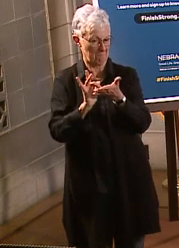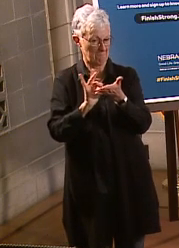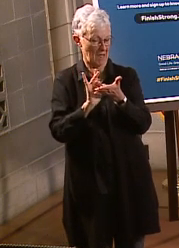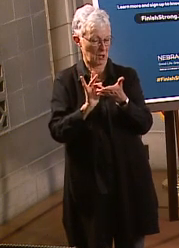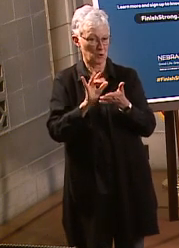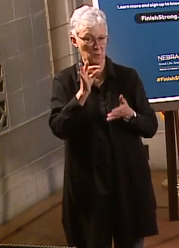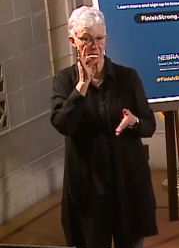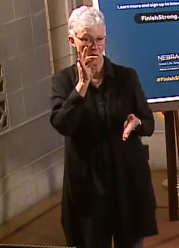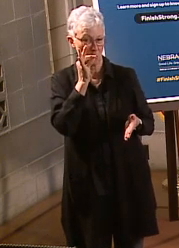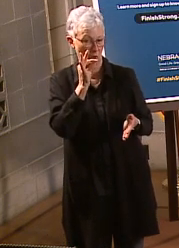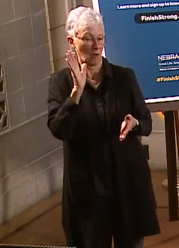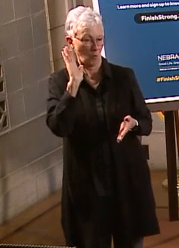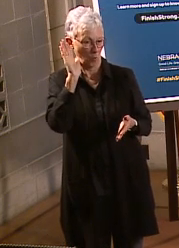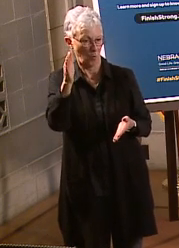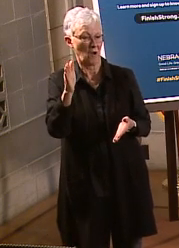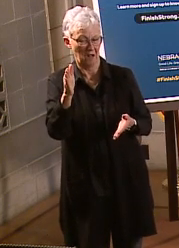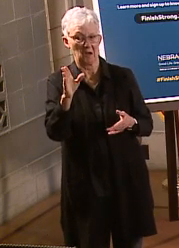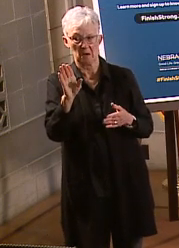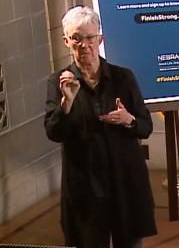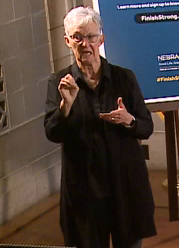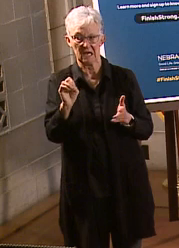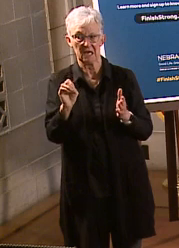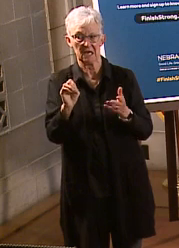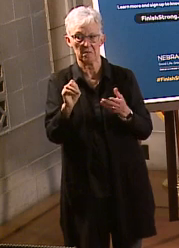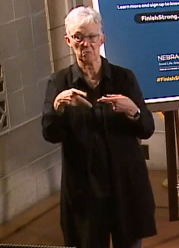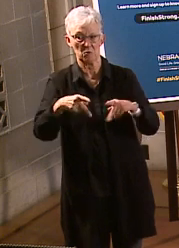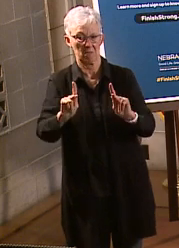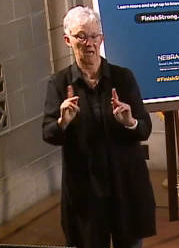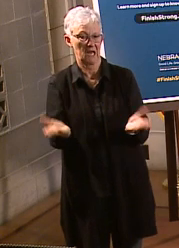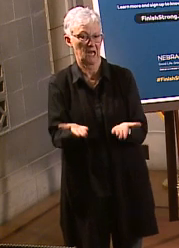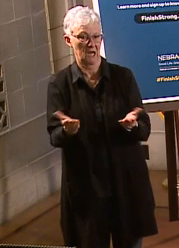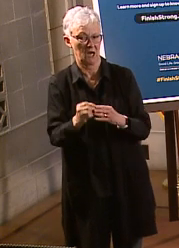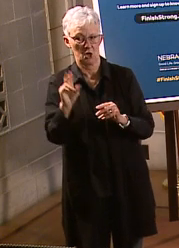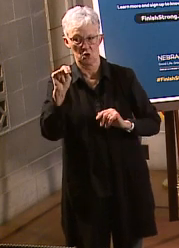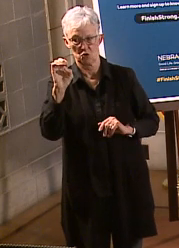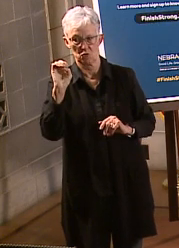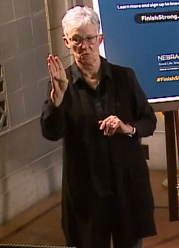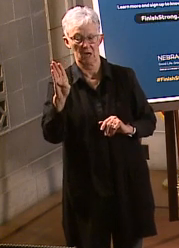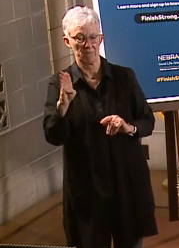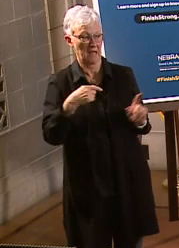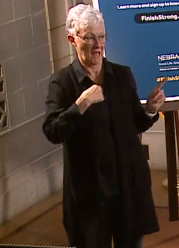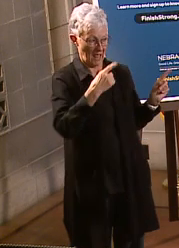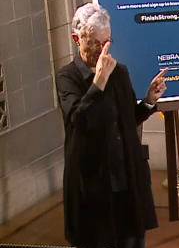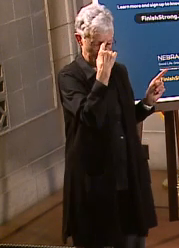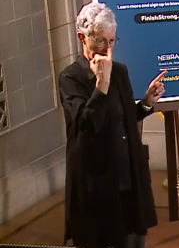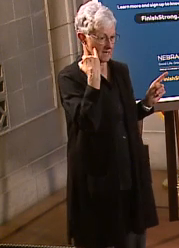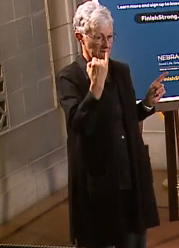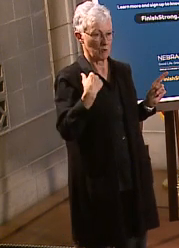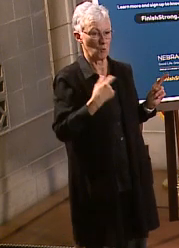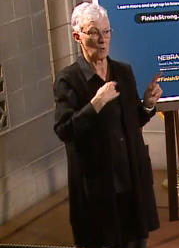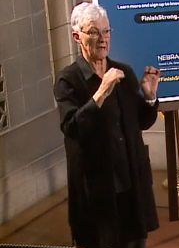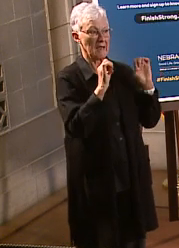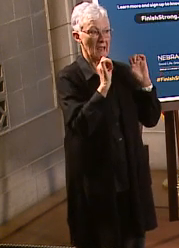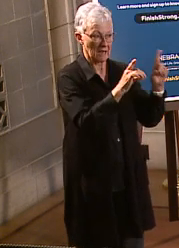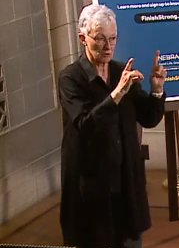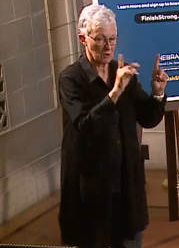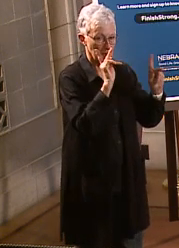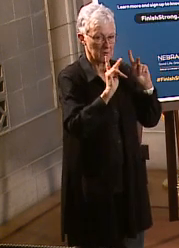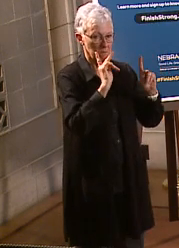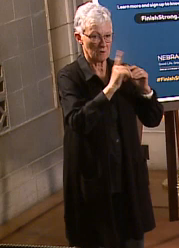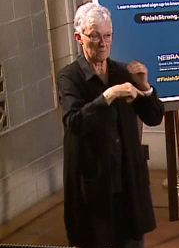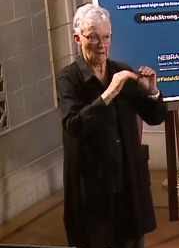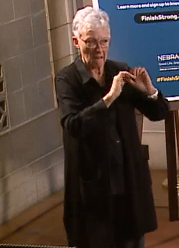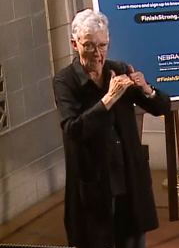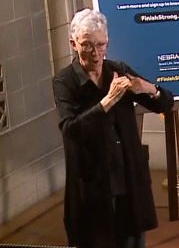or when marijuana will be legalized here in Nebraska? And I think that if we educate Nebraskans about the dangers of marijuana,